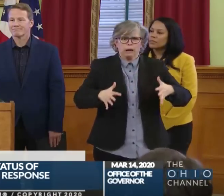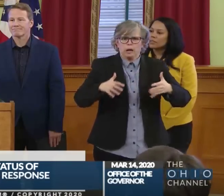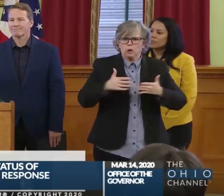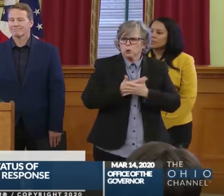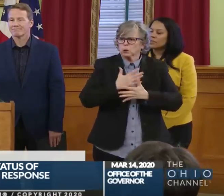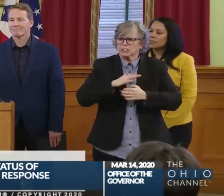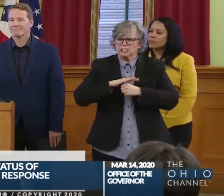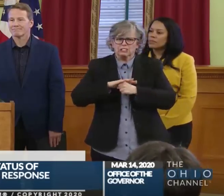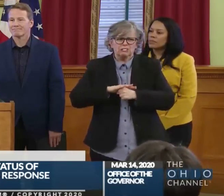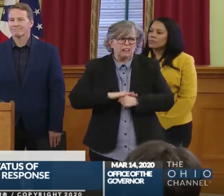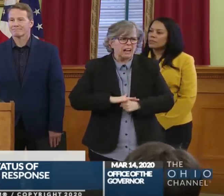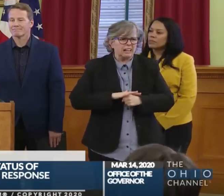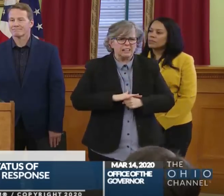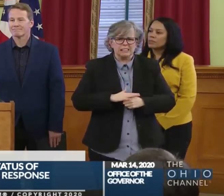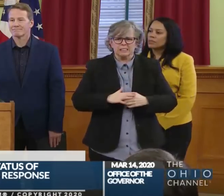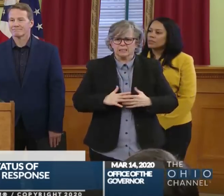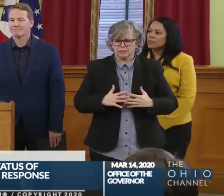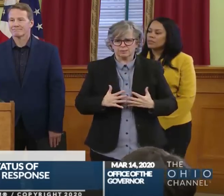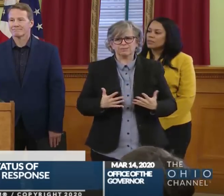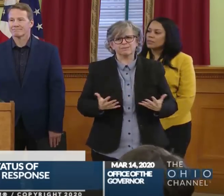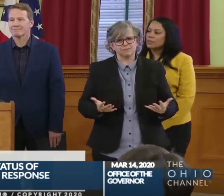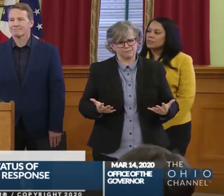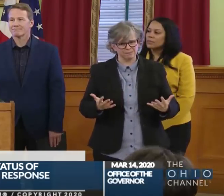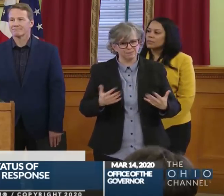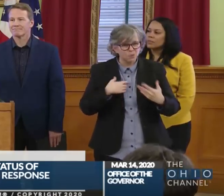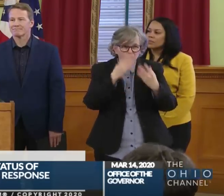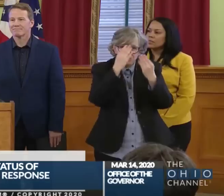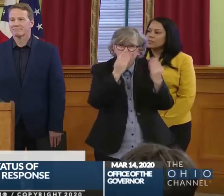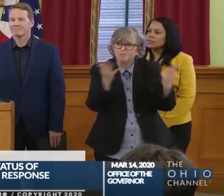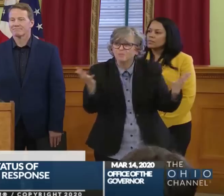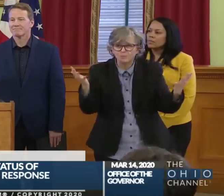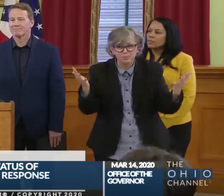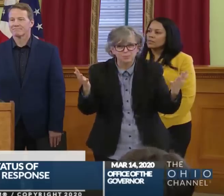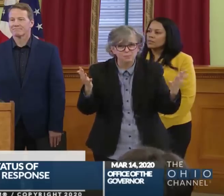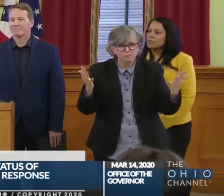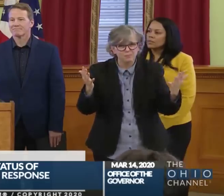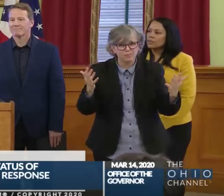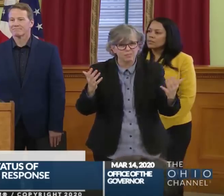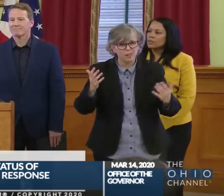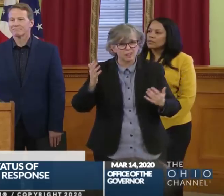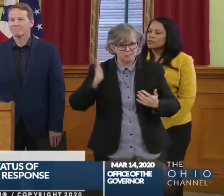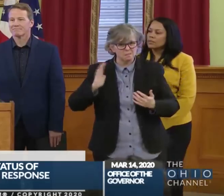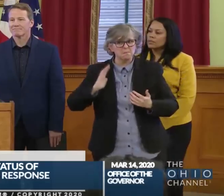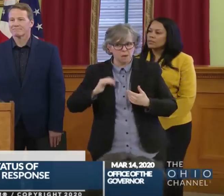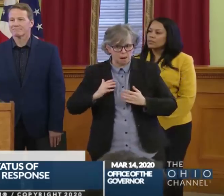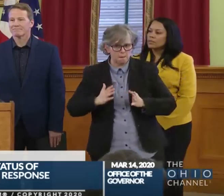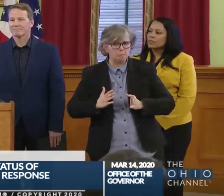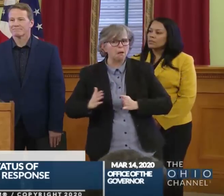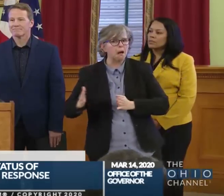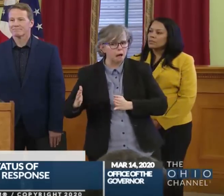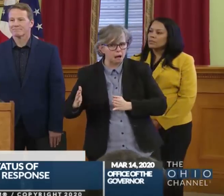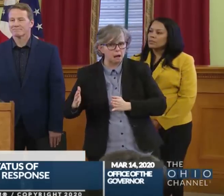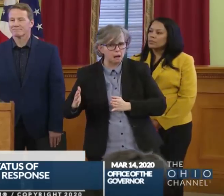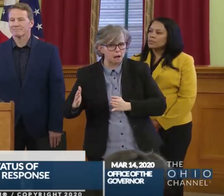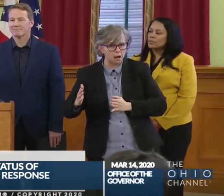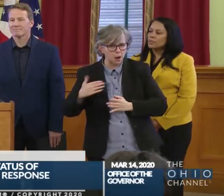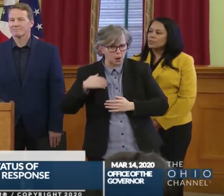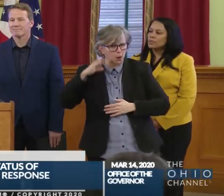own home, there are plans that we had for this week that we are not following through on, spring break plans. My